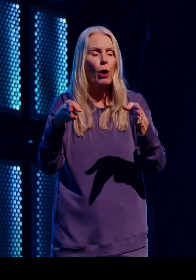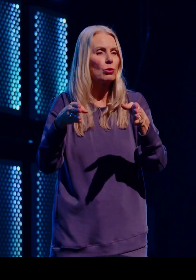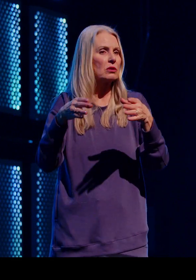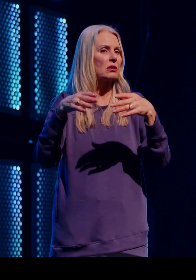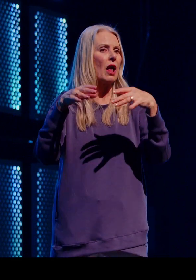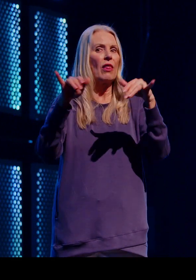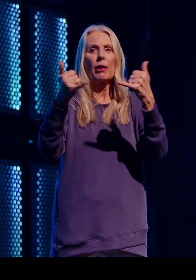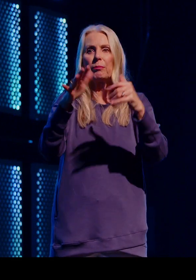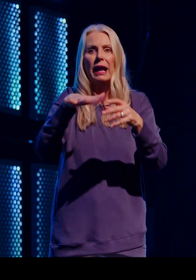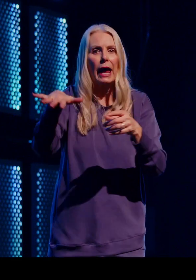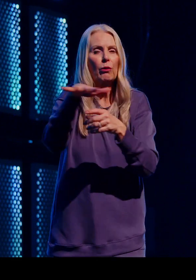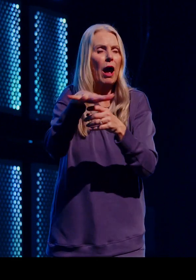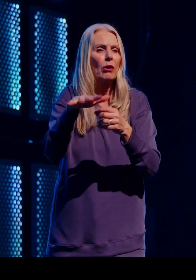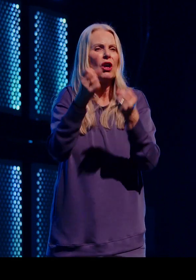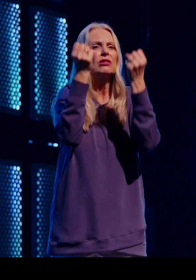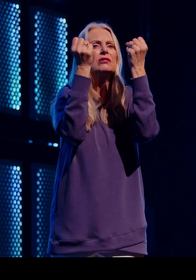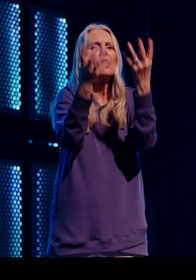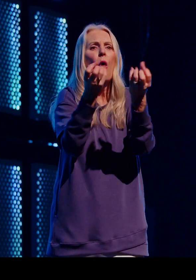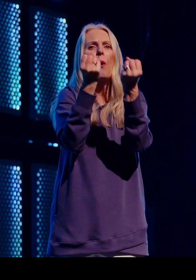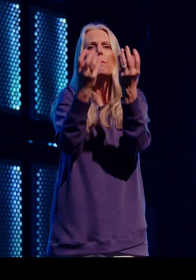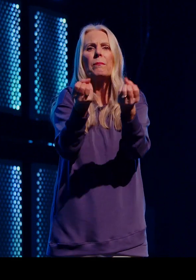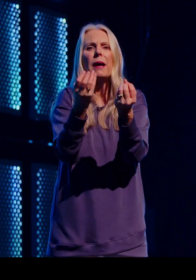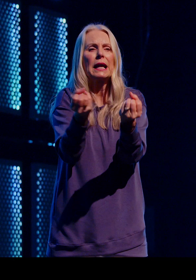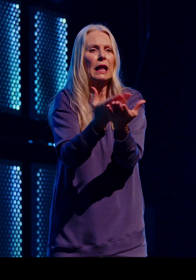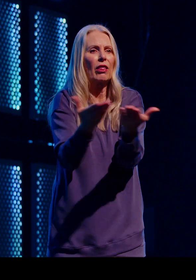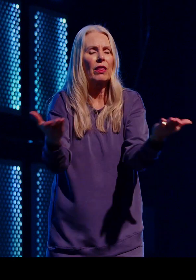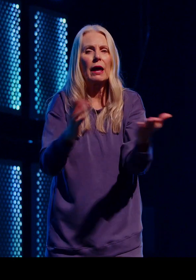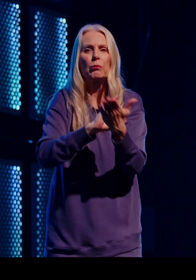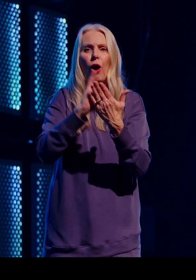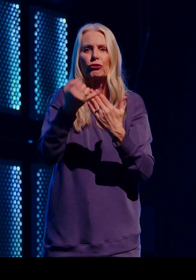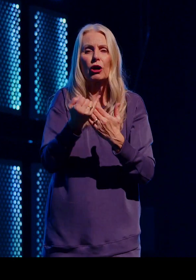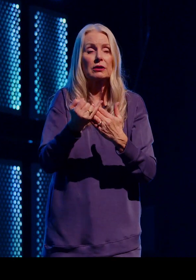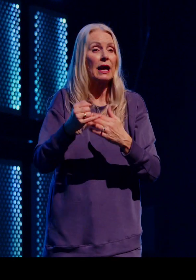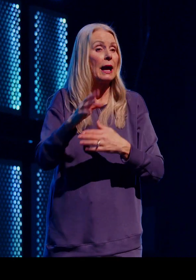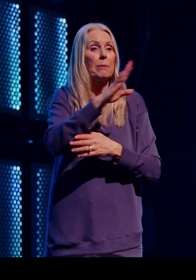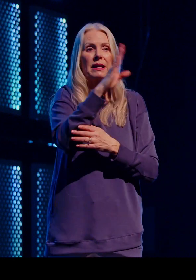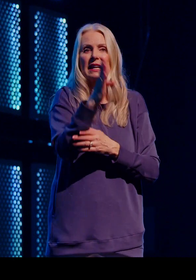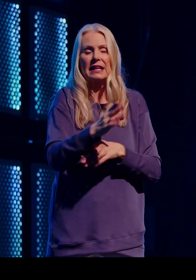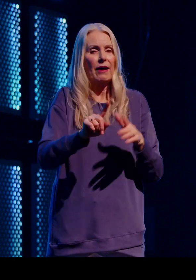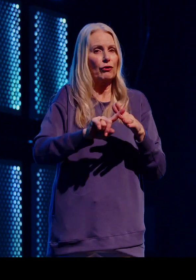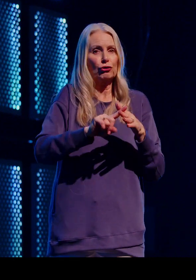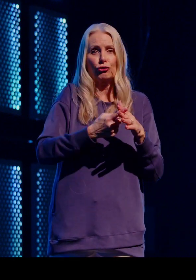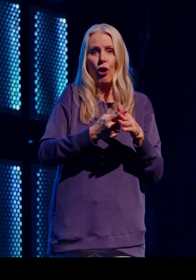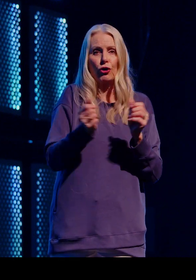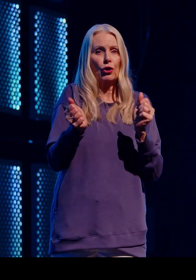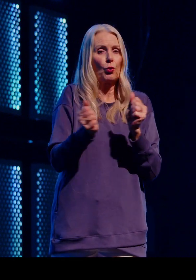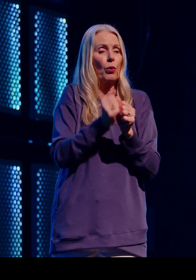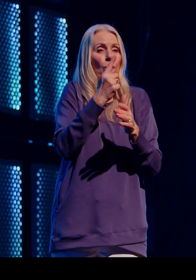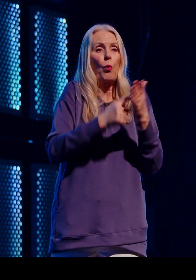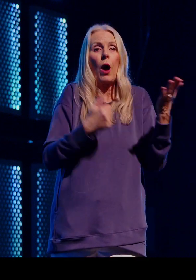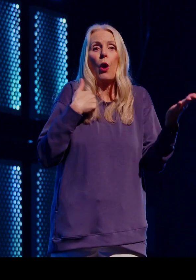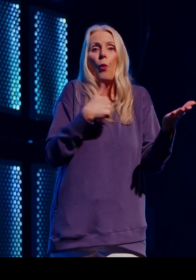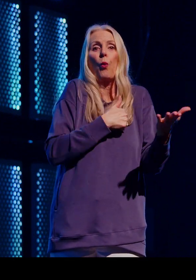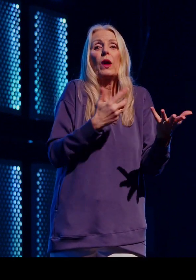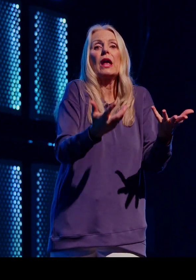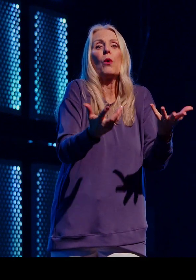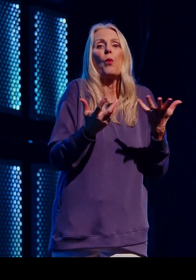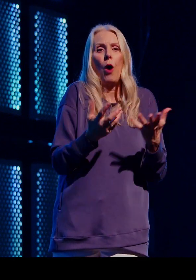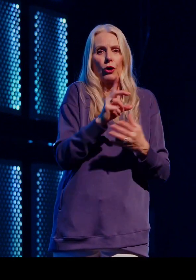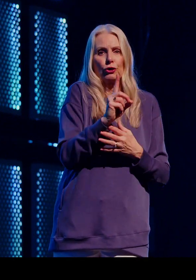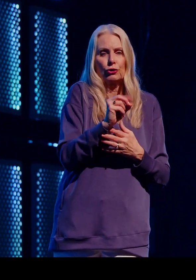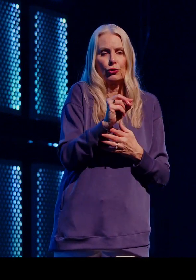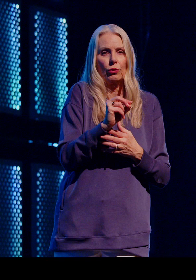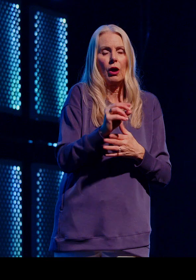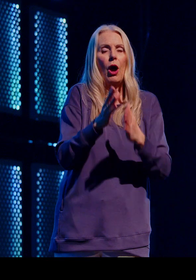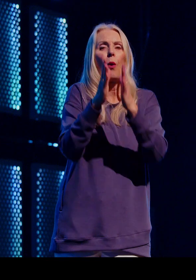did so many things there in Belize, but it always started not with what we wanted to do, but asking the question, what they needed. And then the